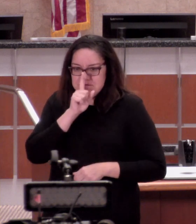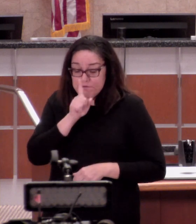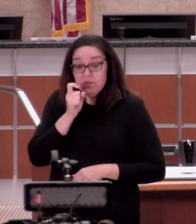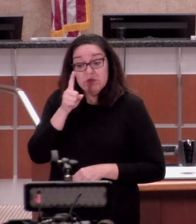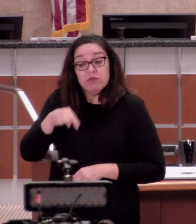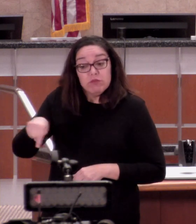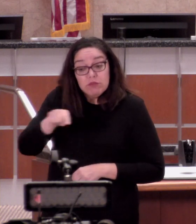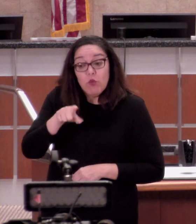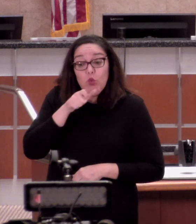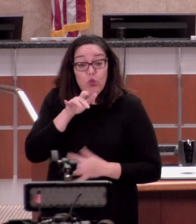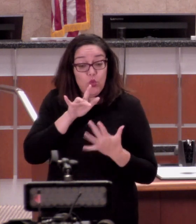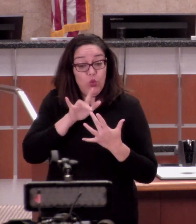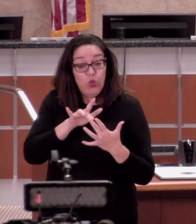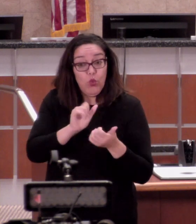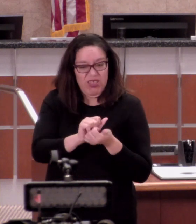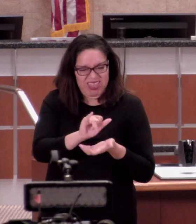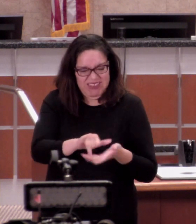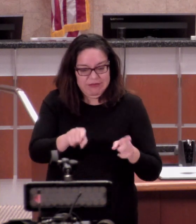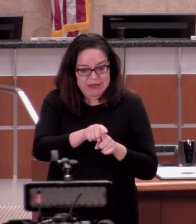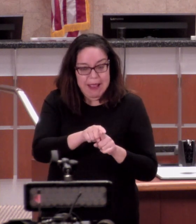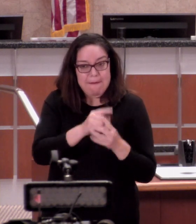3.